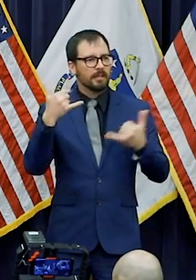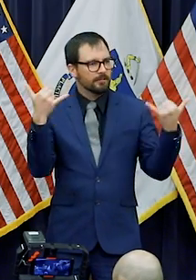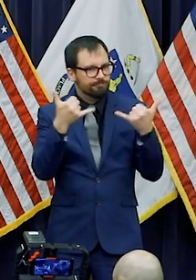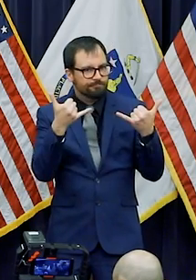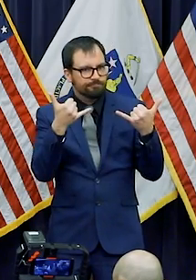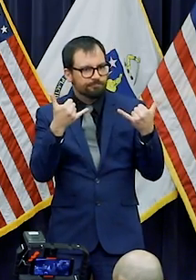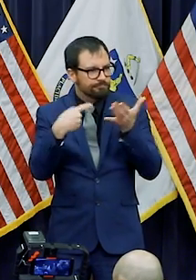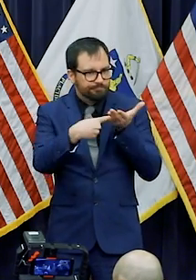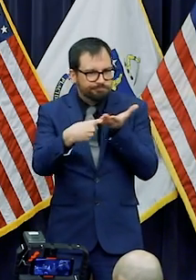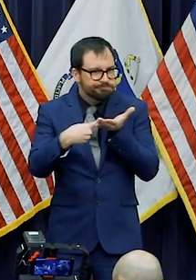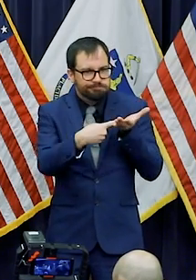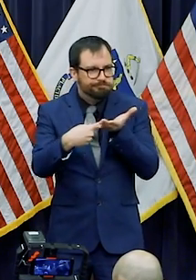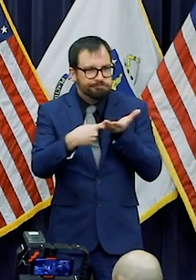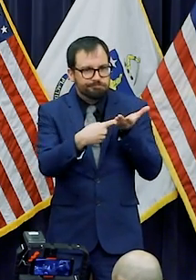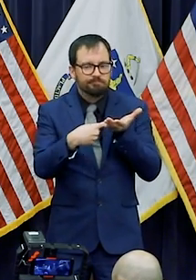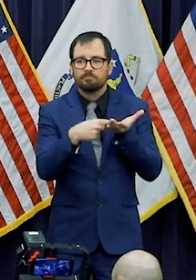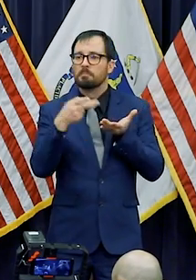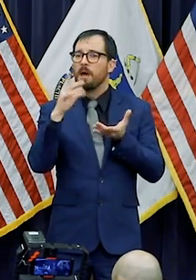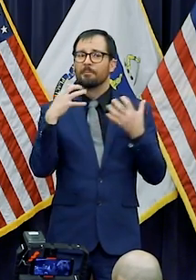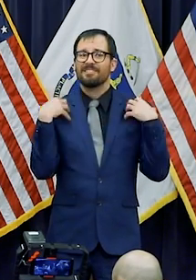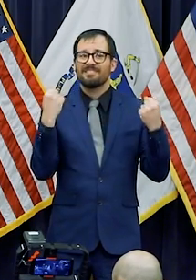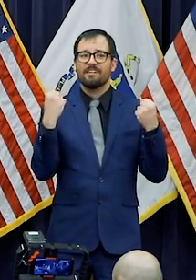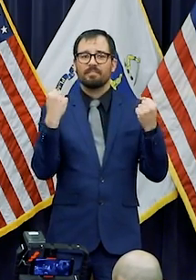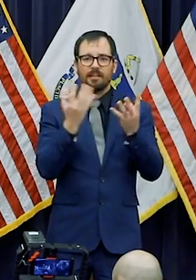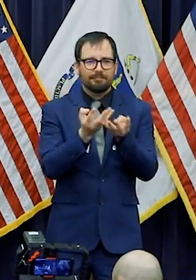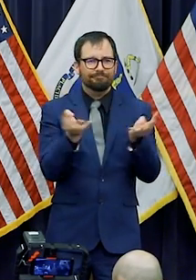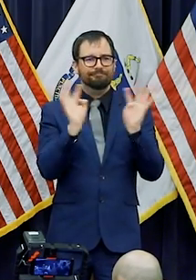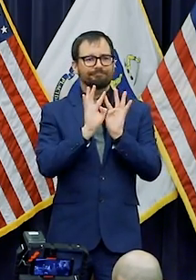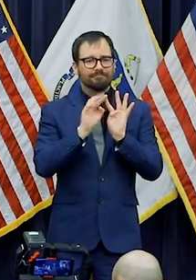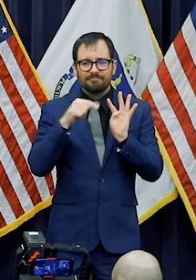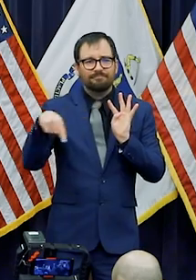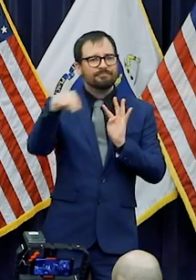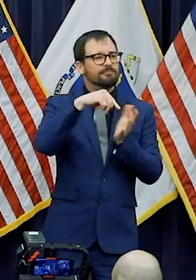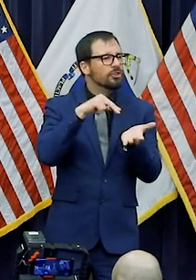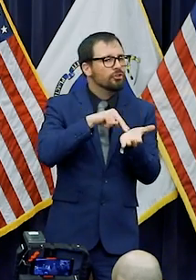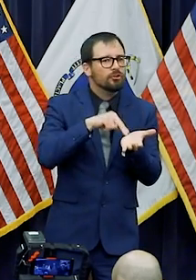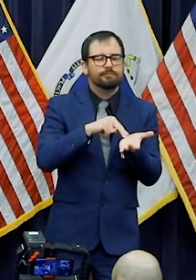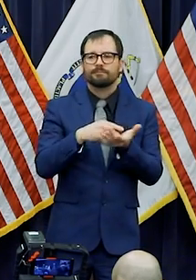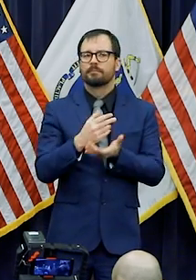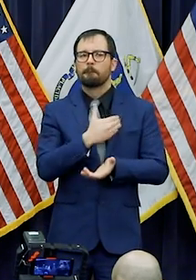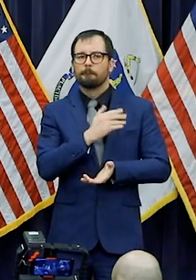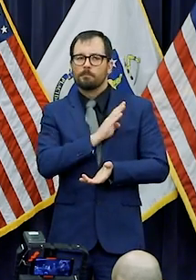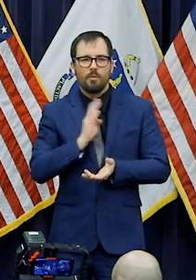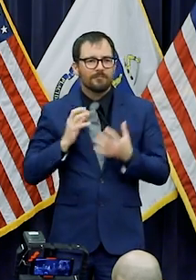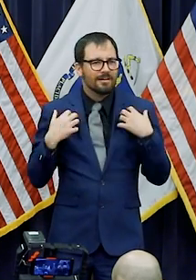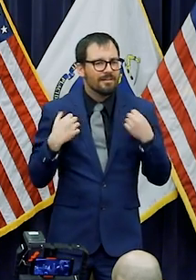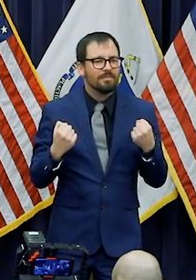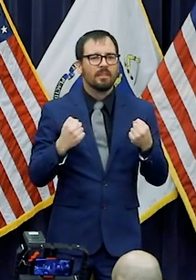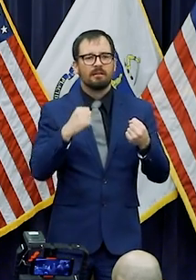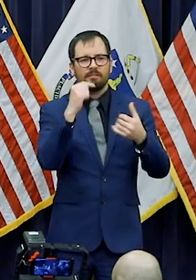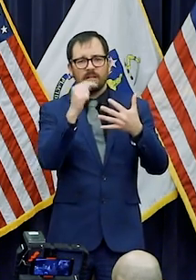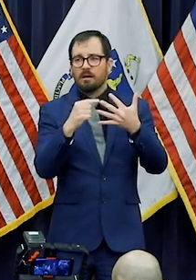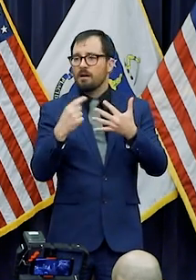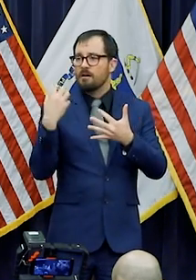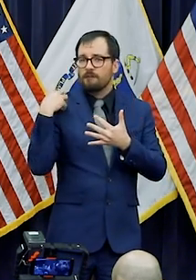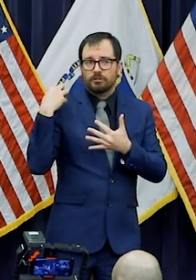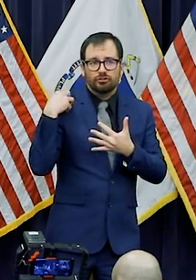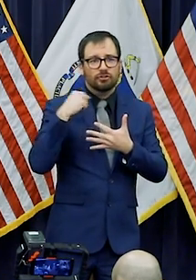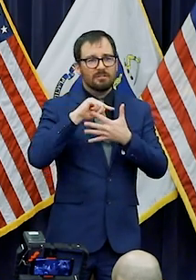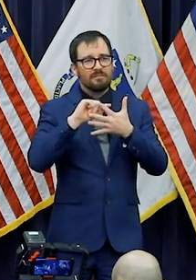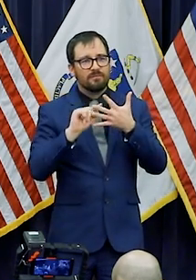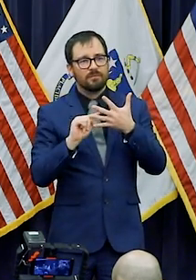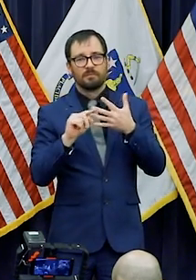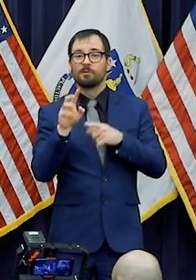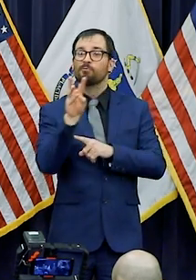Public Health Nurses, the Mass Association of Health Boards, the Mass Health Officers Association, the Western Mass Public Health